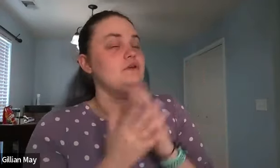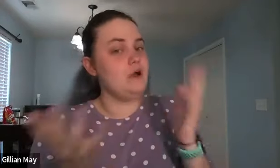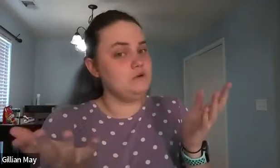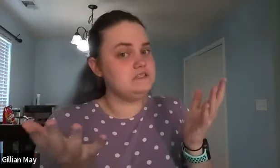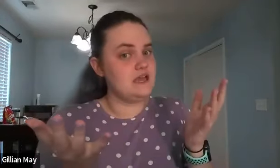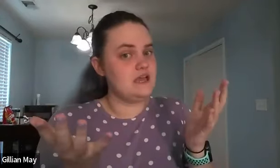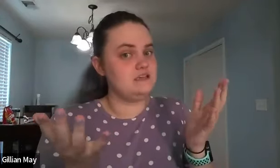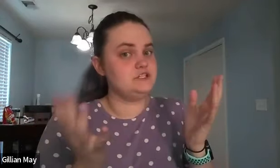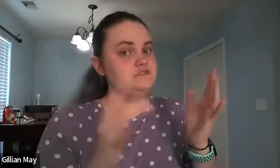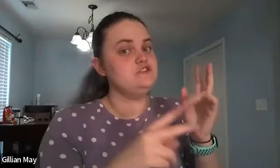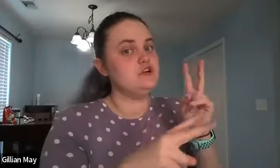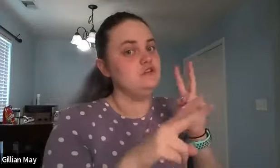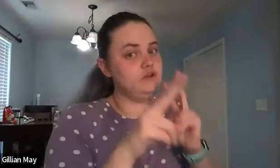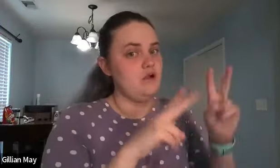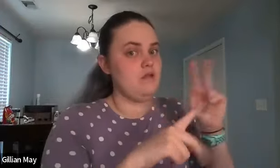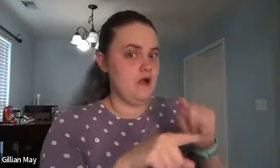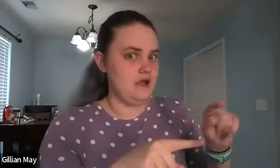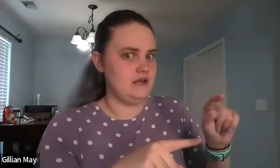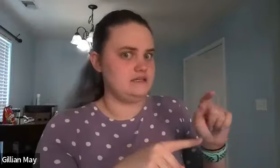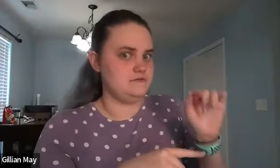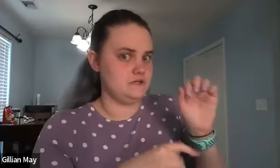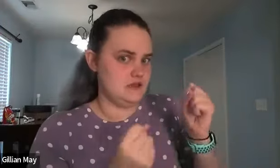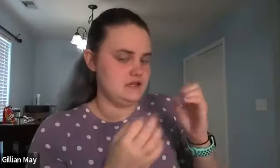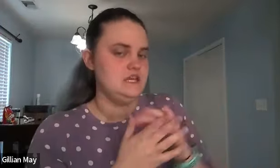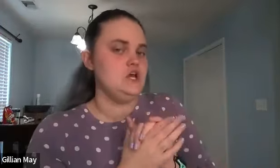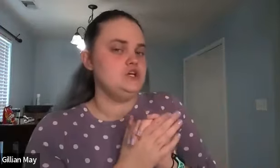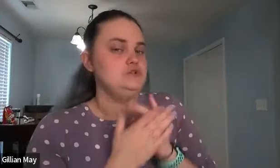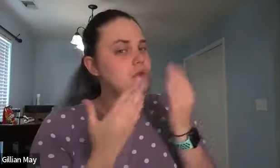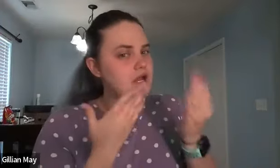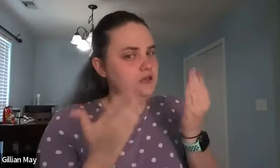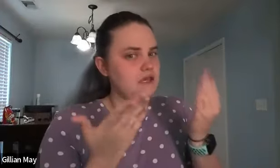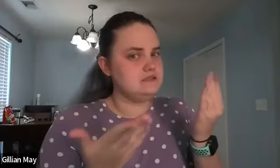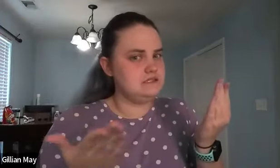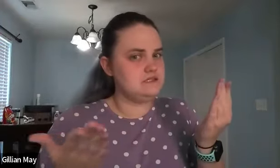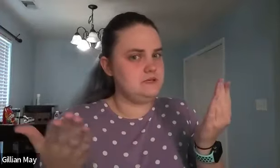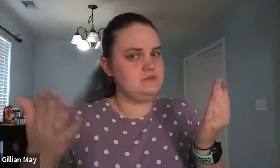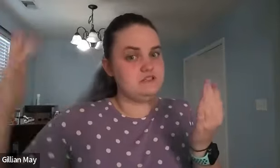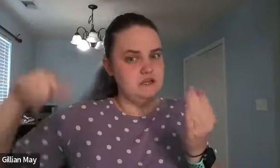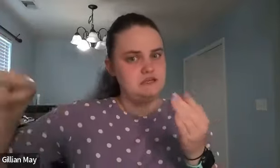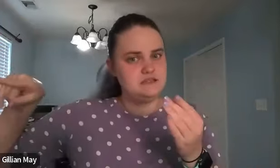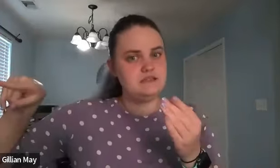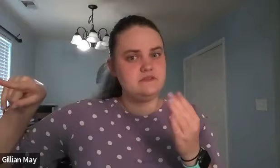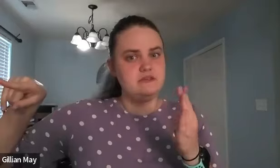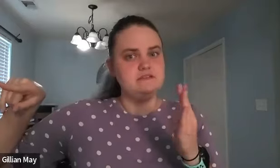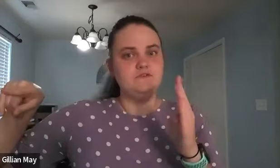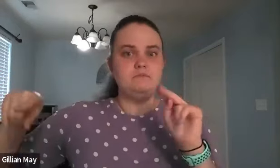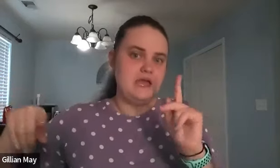I will say, especially if you start looking online at different signs, you can see some people signing to things for